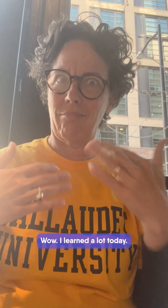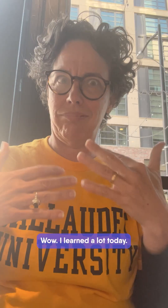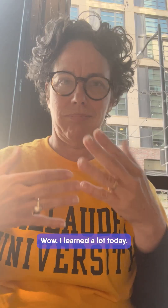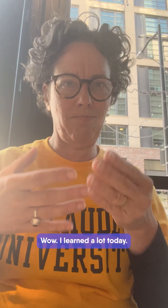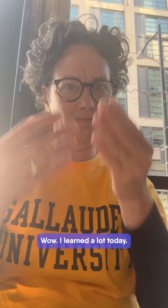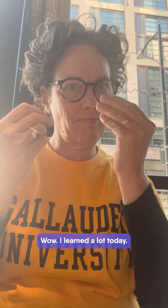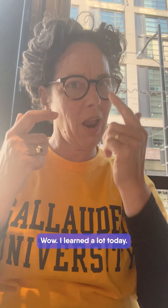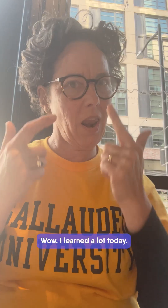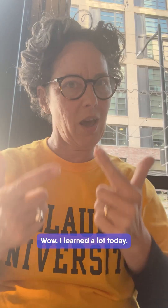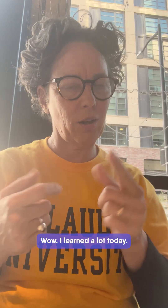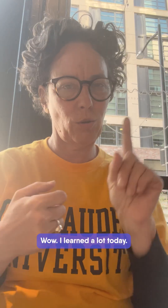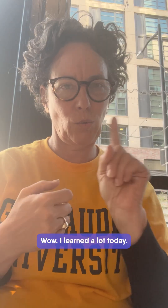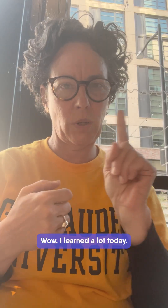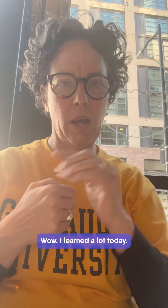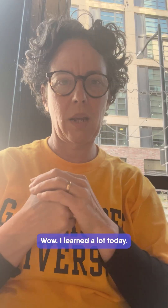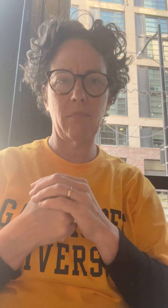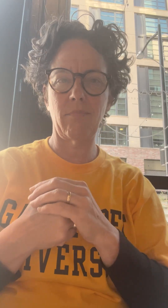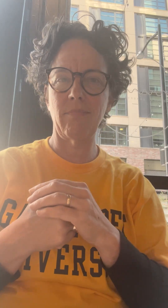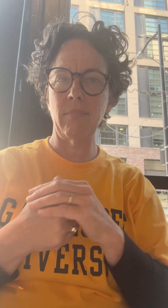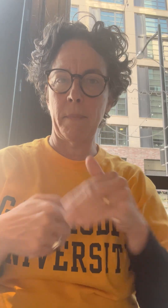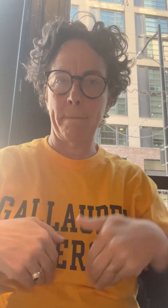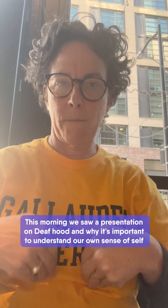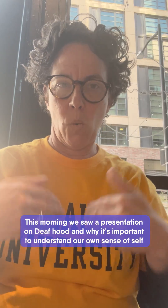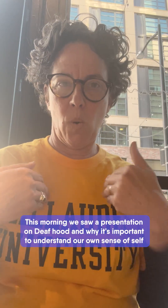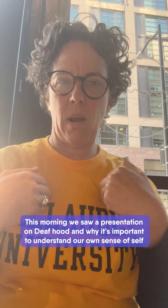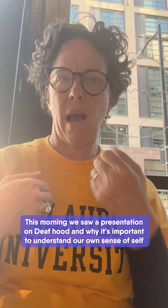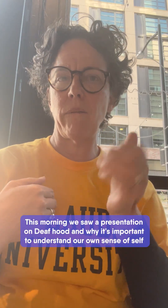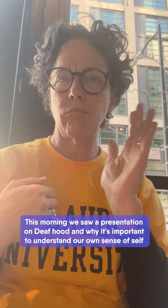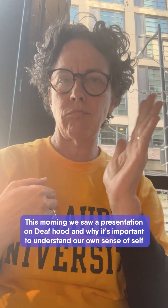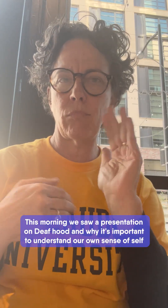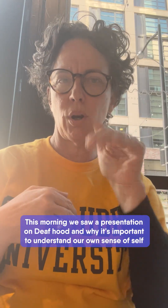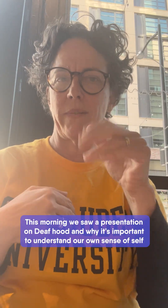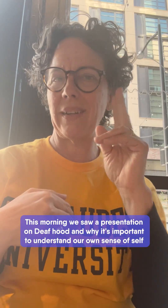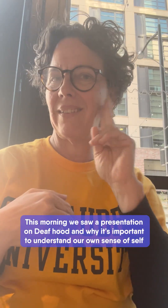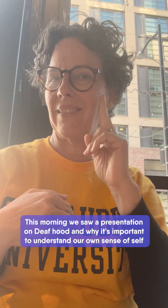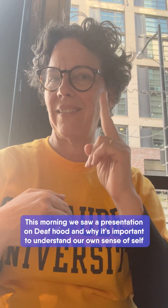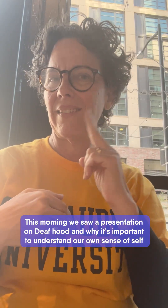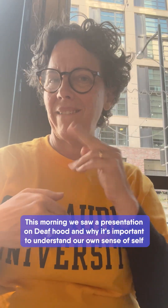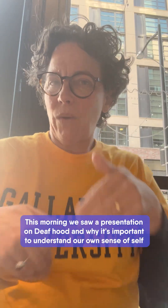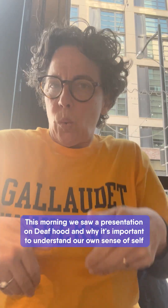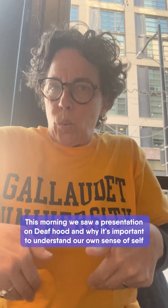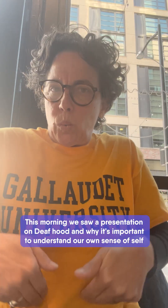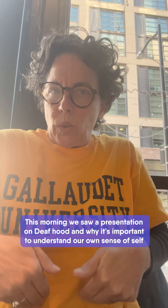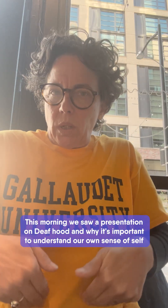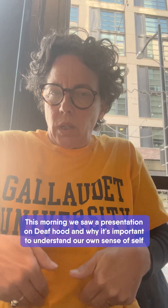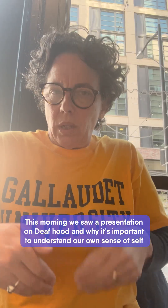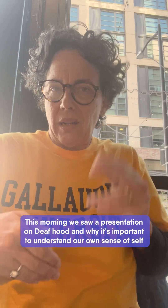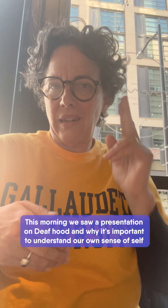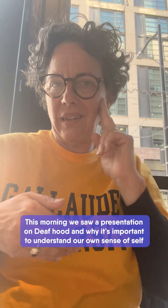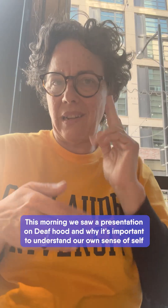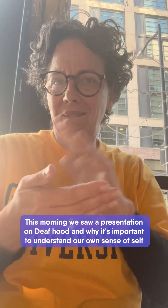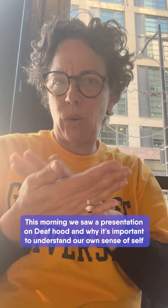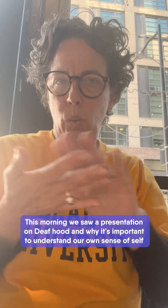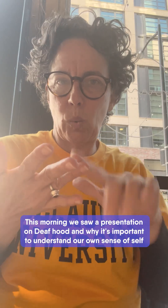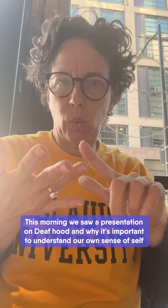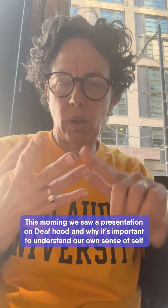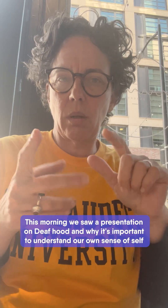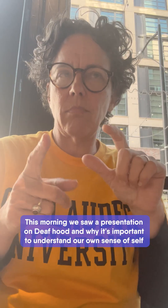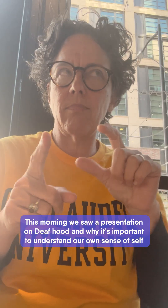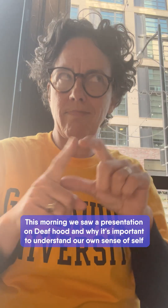Wow, I learned a lot today. This morning, we saw a presentation on deafhood and why it's important to understand our